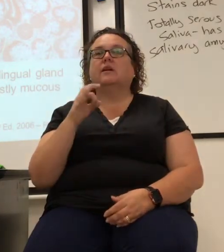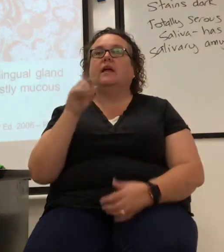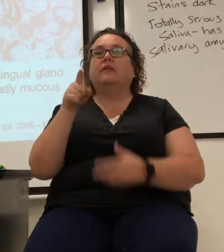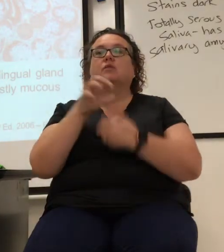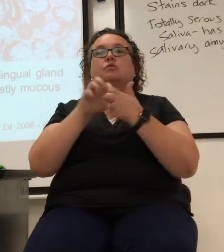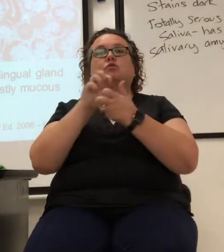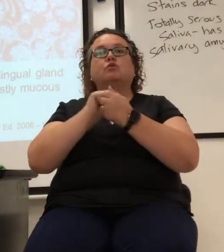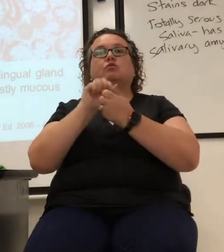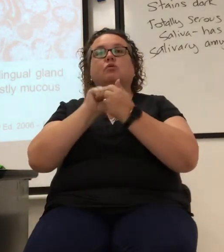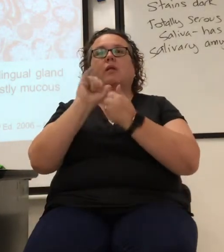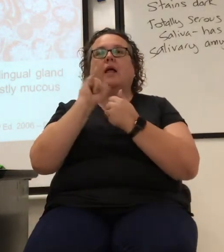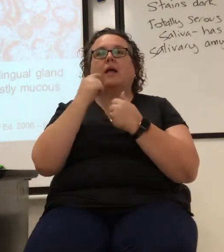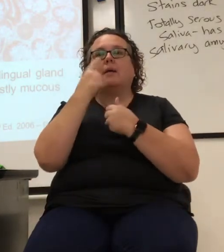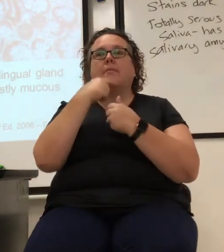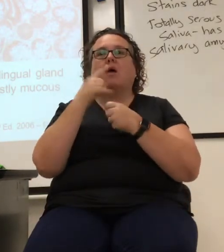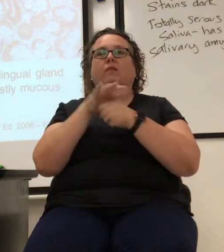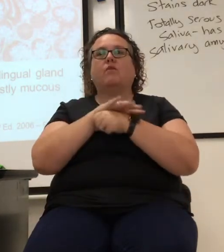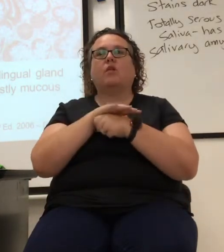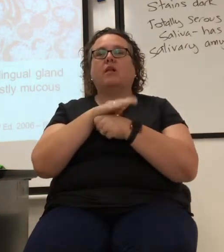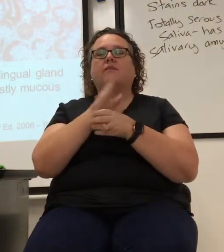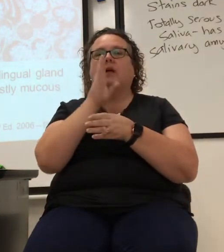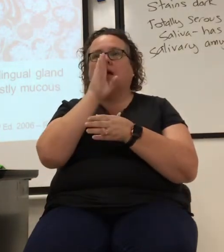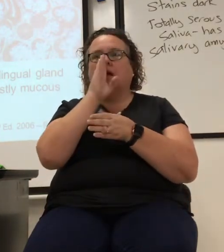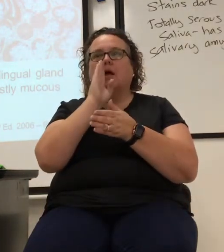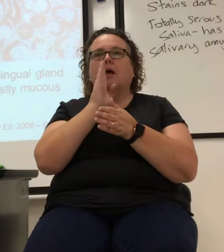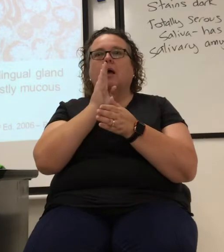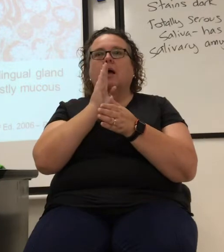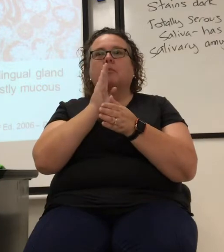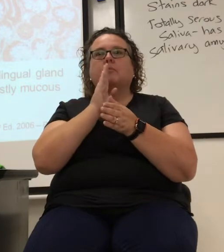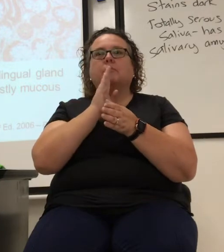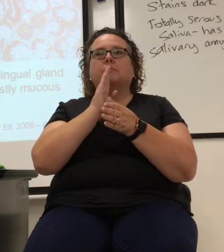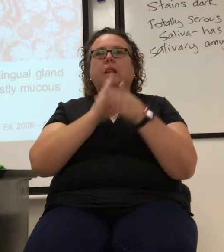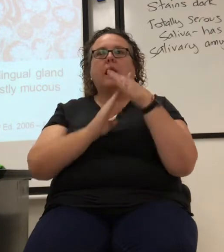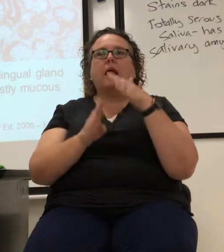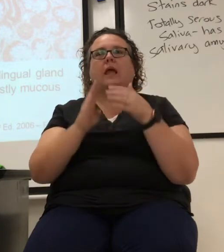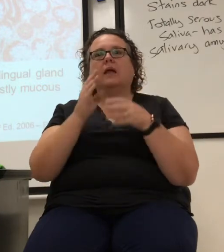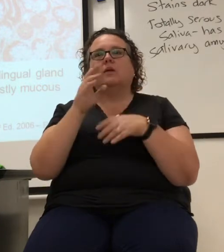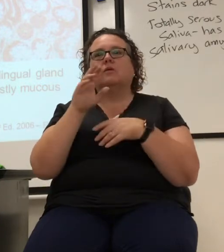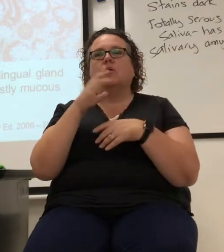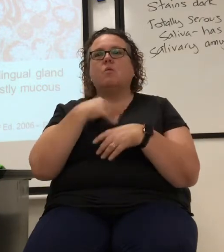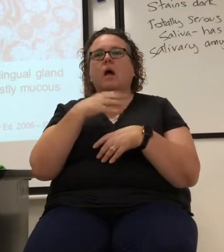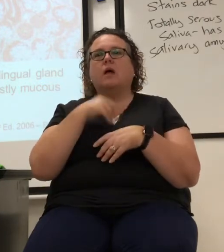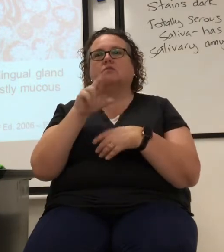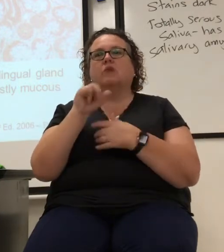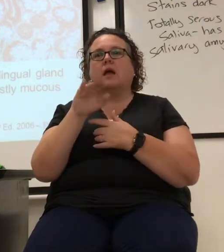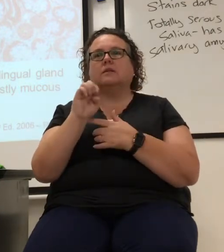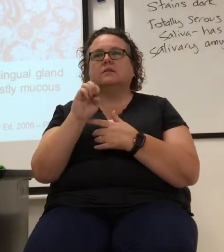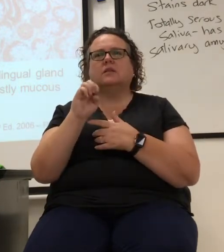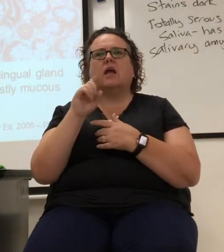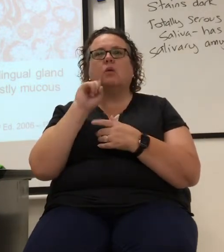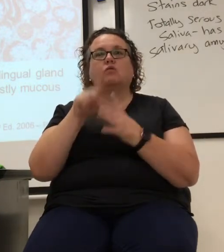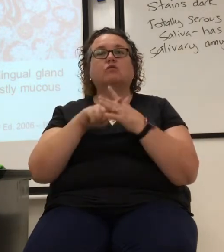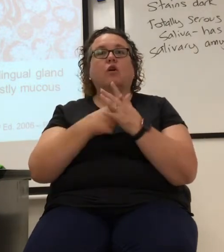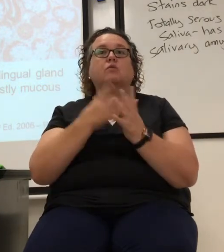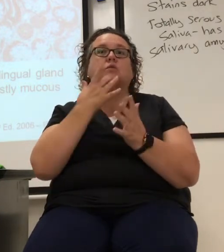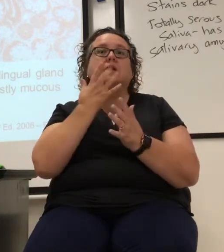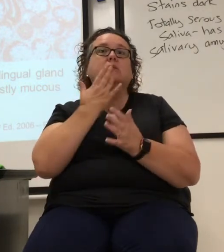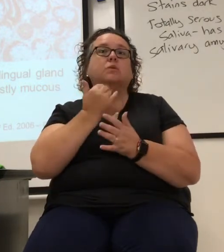a mouthful of plain white rice and eventually starts to taste sweet, because you're breaking down the starches into simple sugars.